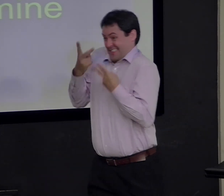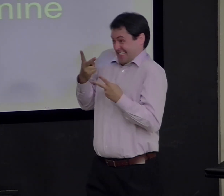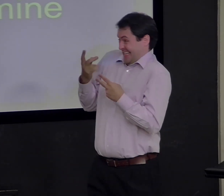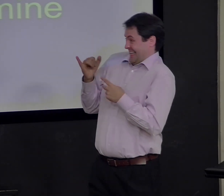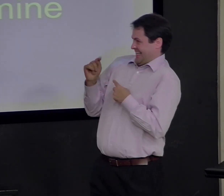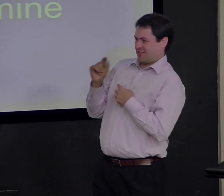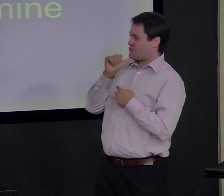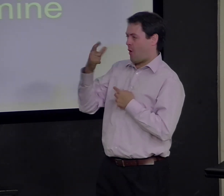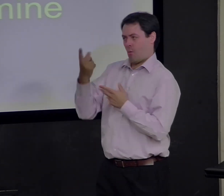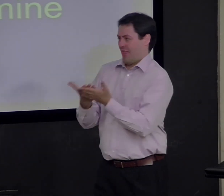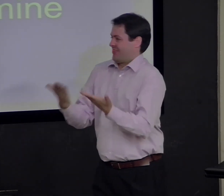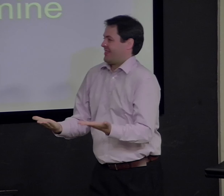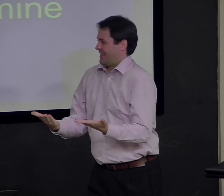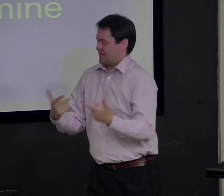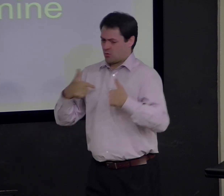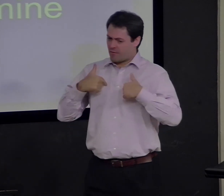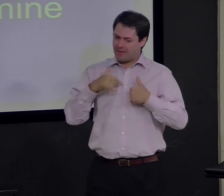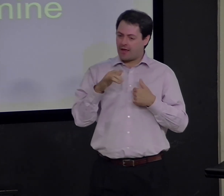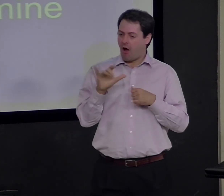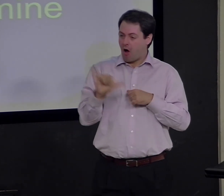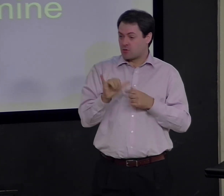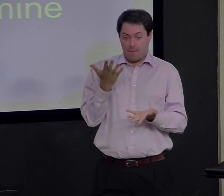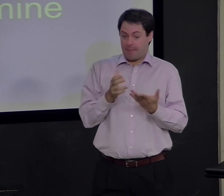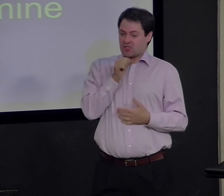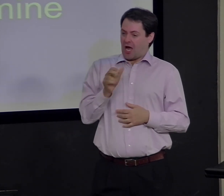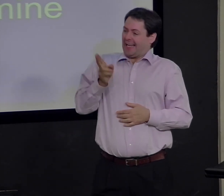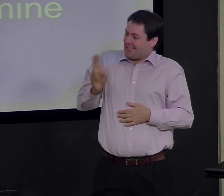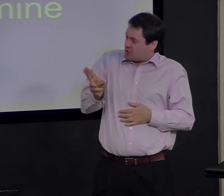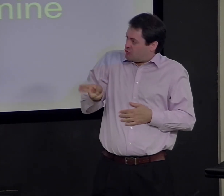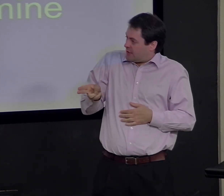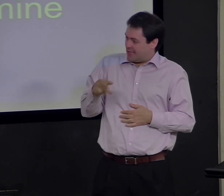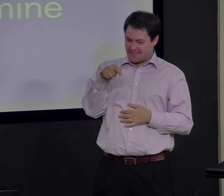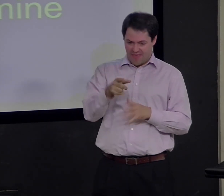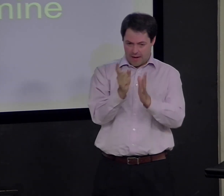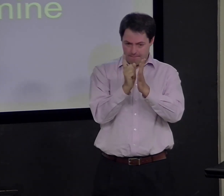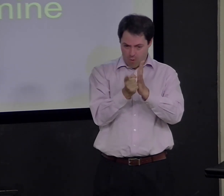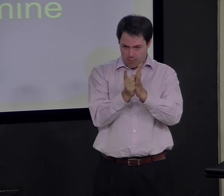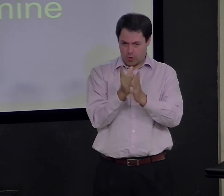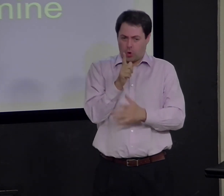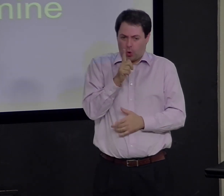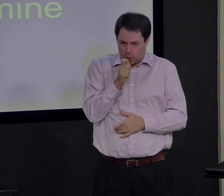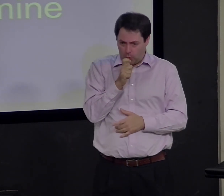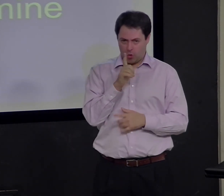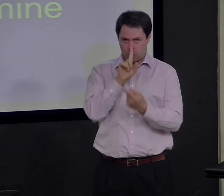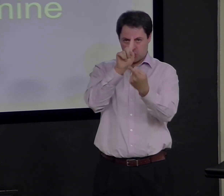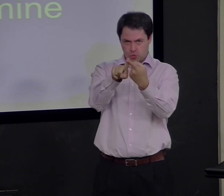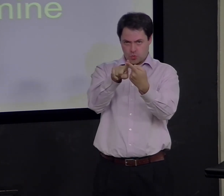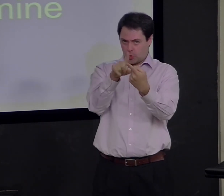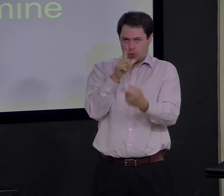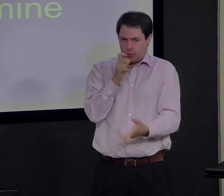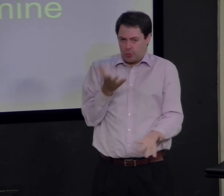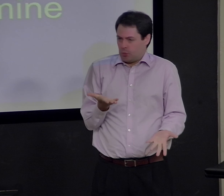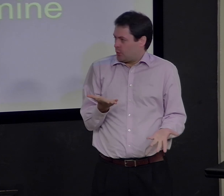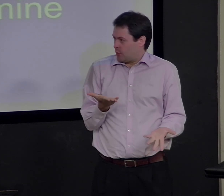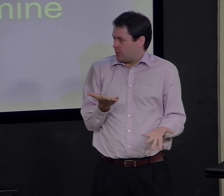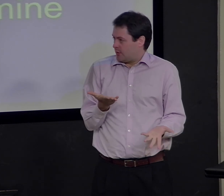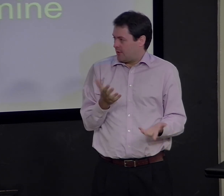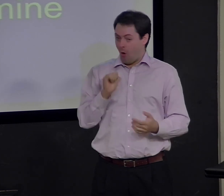know, and mouth them a little bit more prominently on my mouth. So it might not be